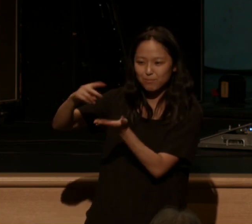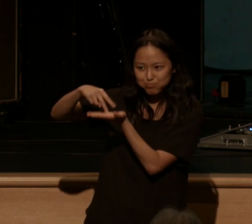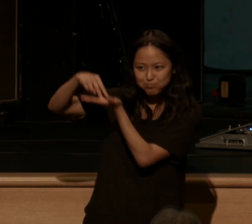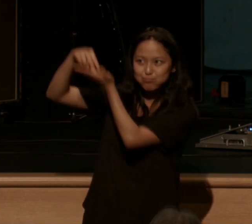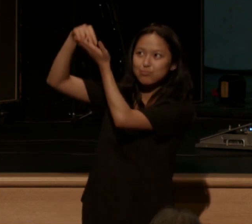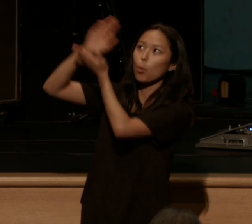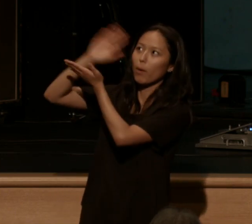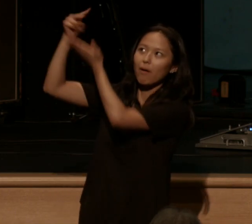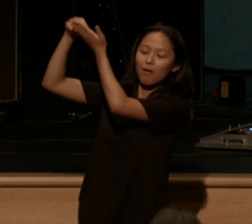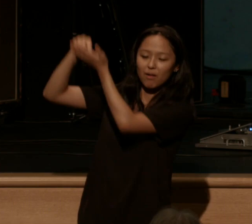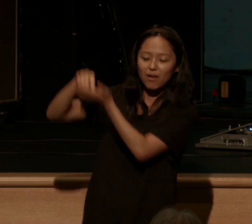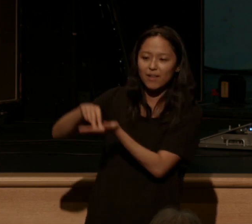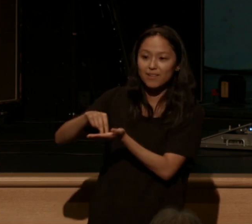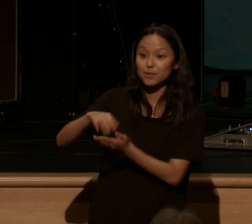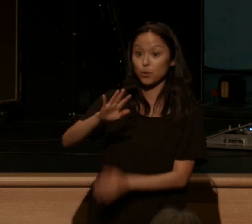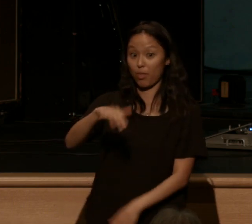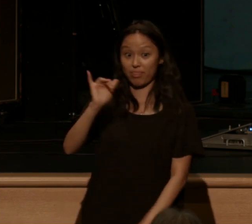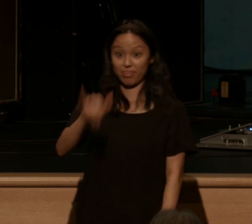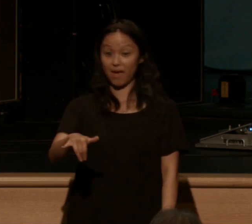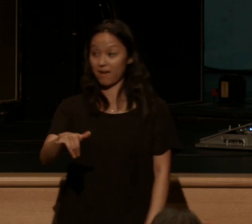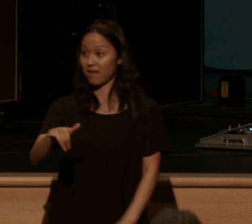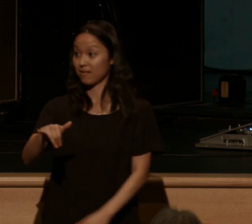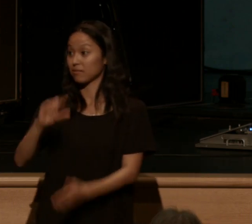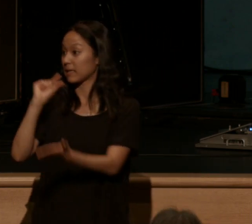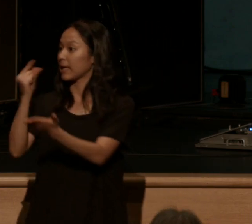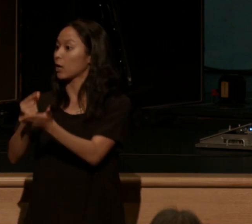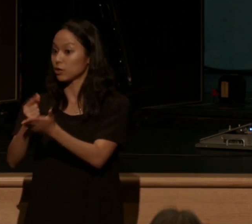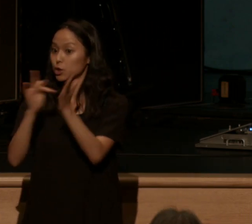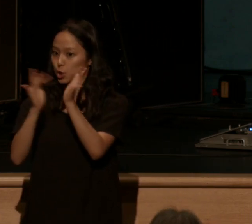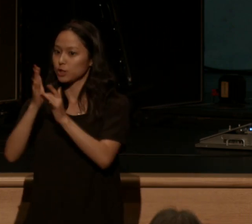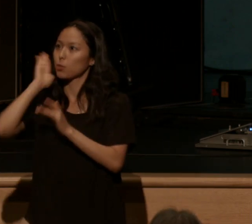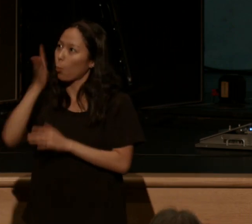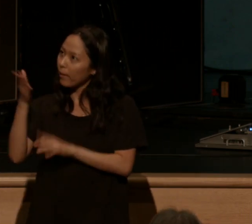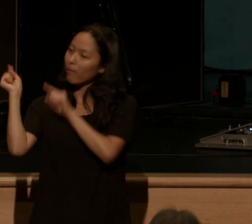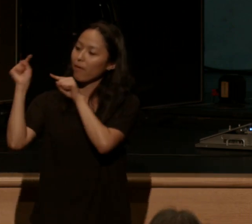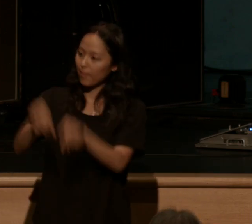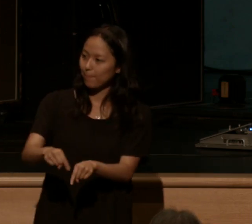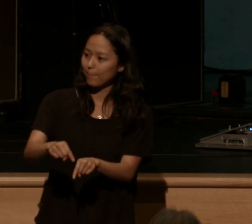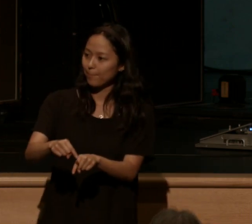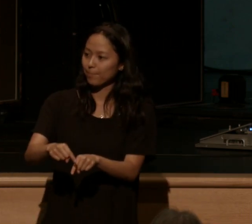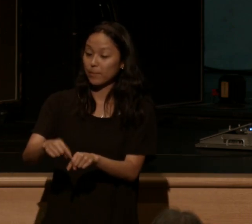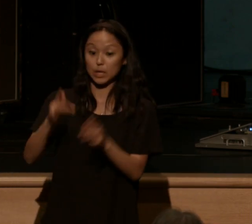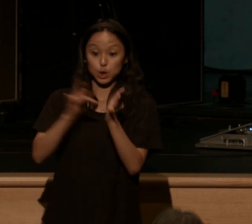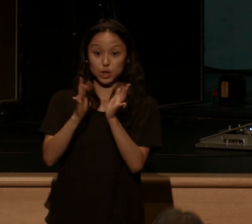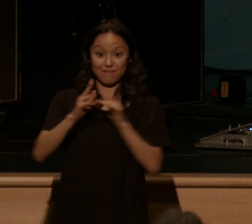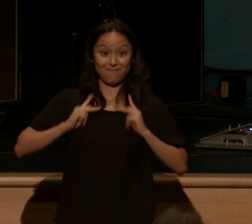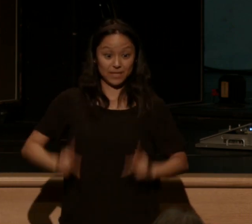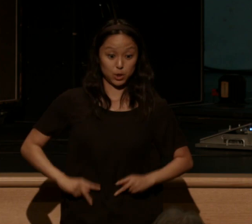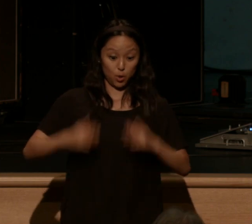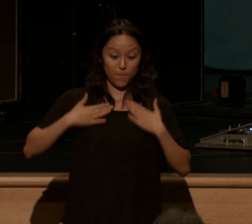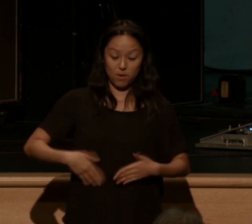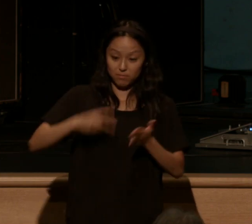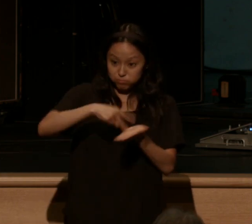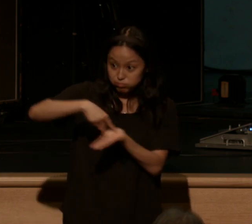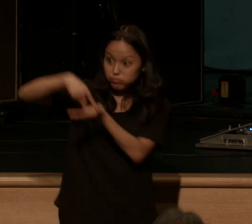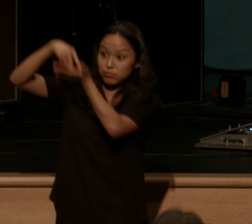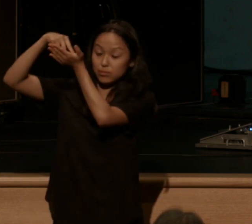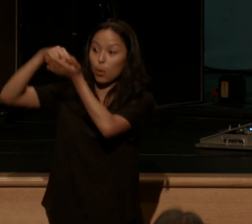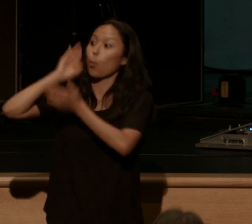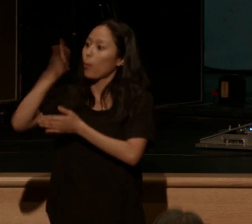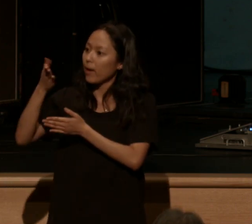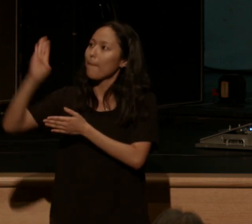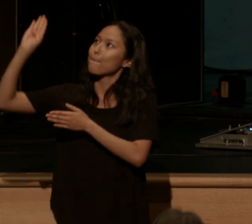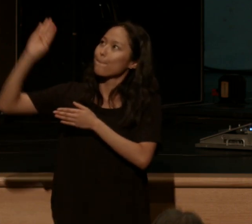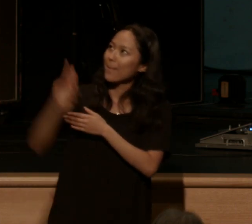go into heaven. By the way, that's an affirmation of Jesus' return. He went up in physical body, ascended the clouds. He will return, physical